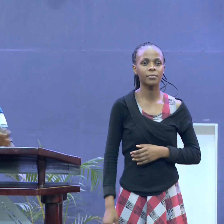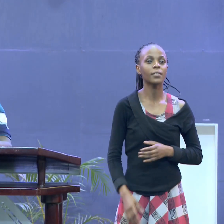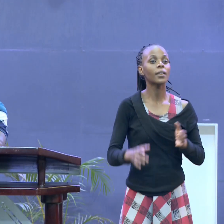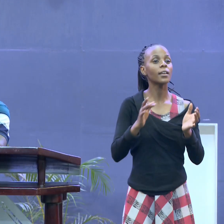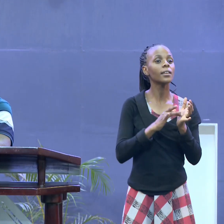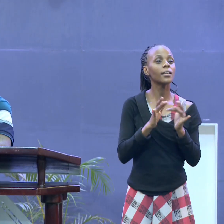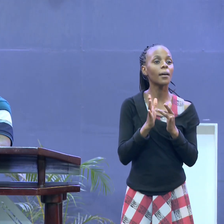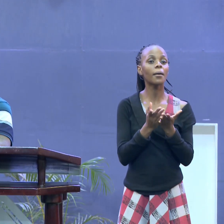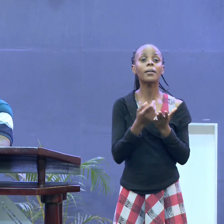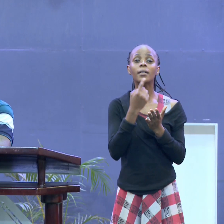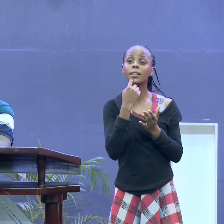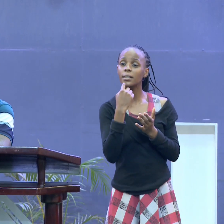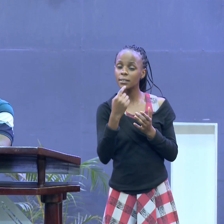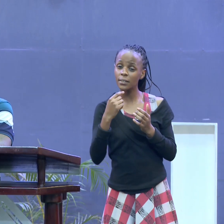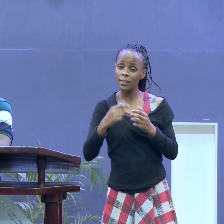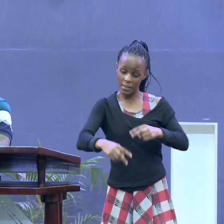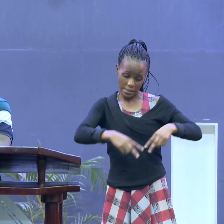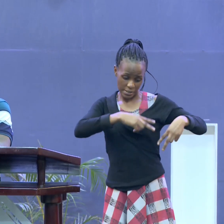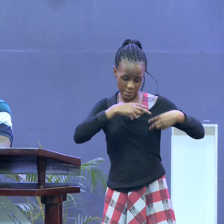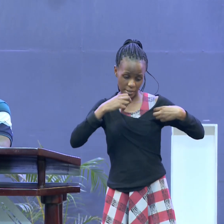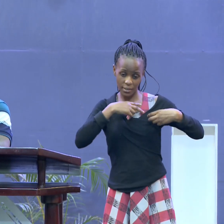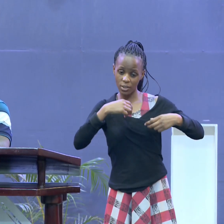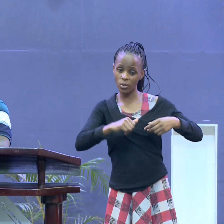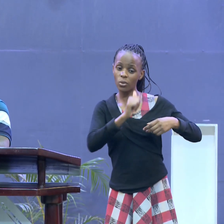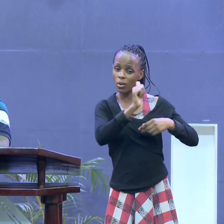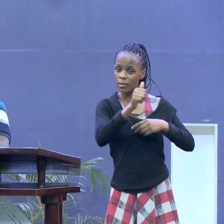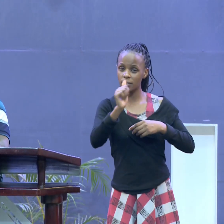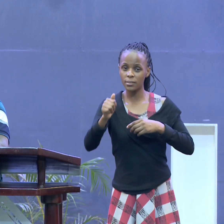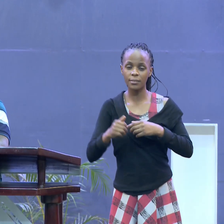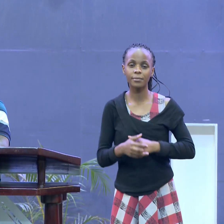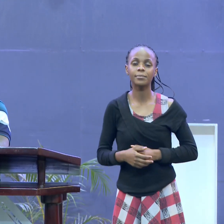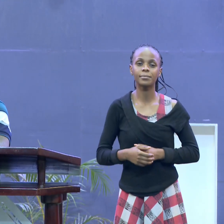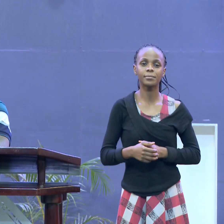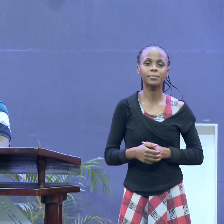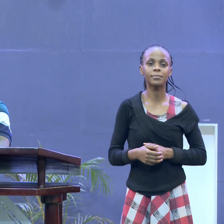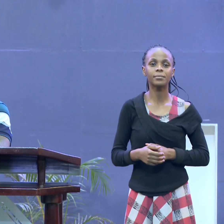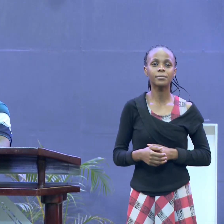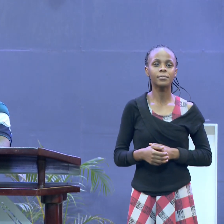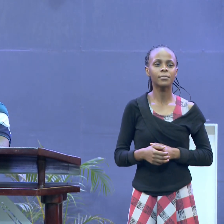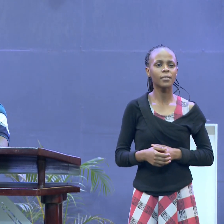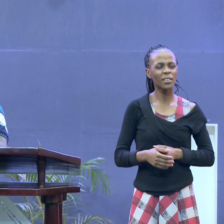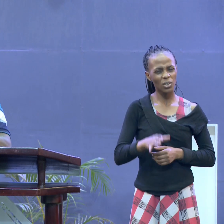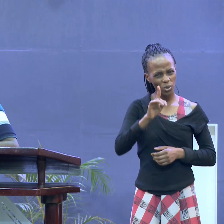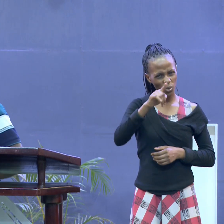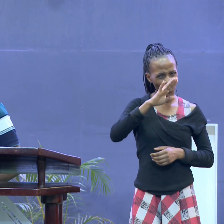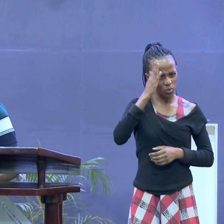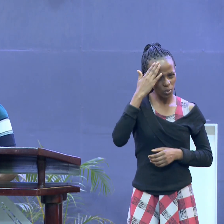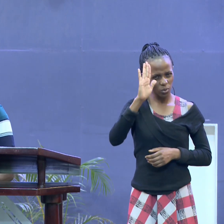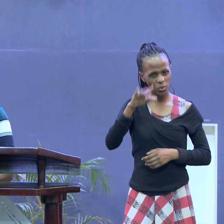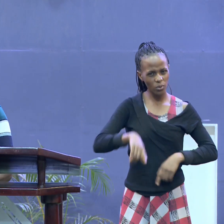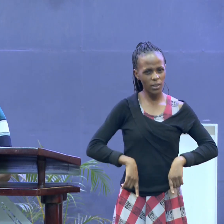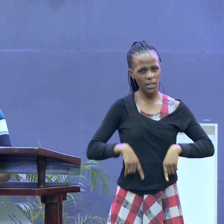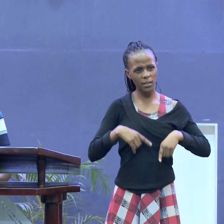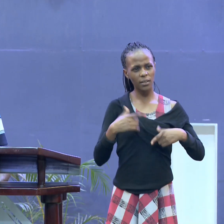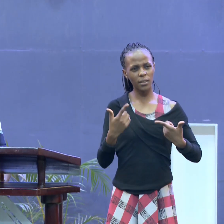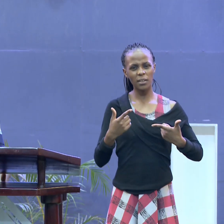Bible says, examine yourself. Bible egamba mwekebere mweka. Obulamu bw'obumanyi. You know your